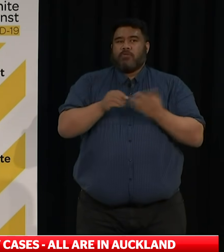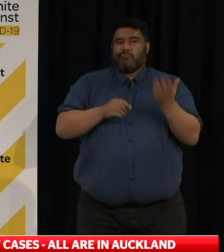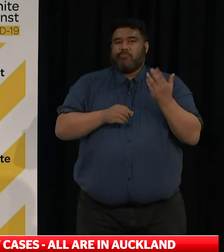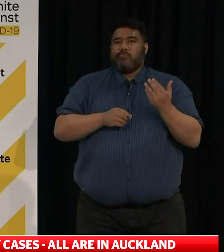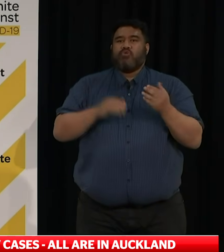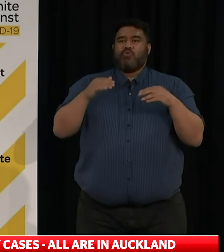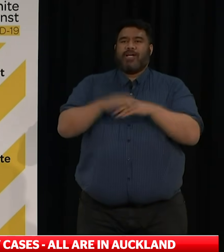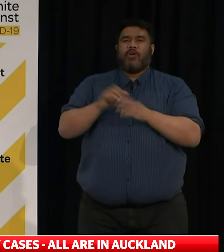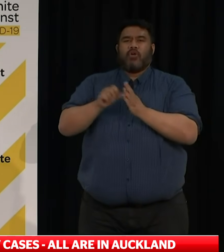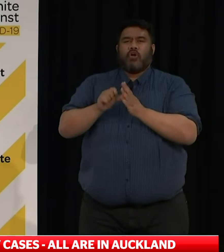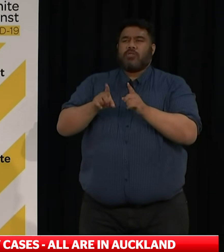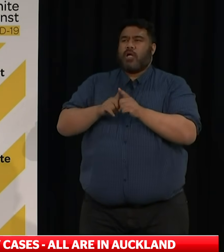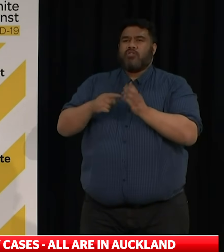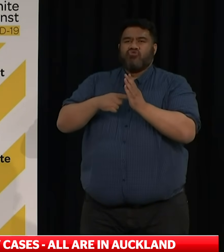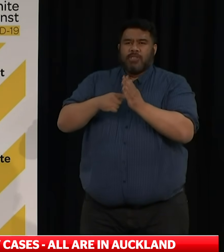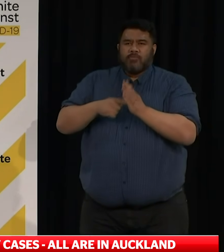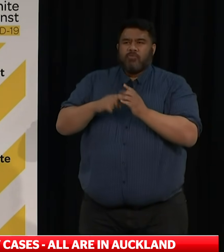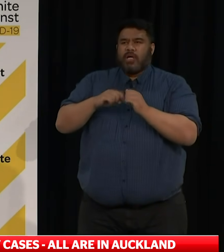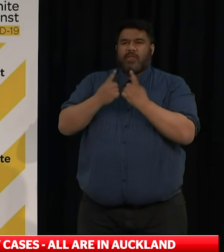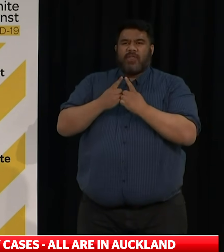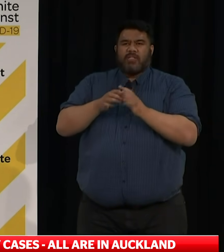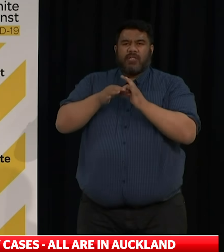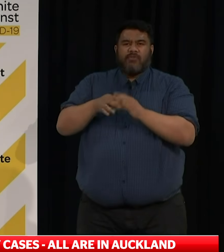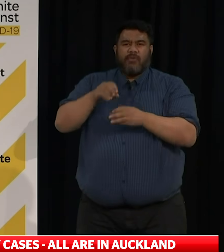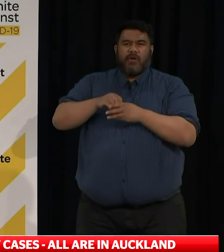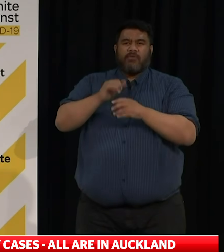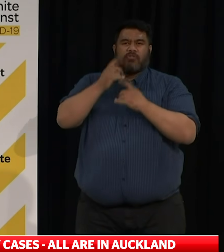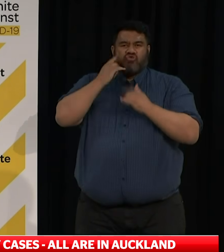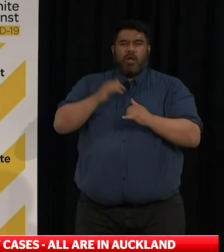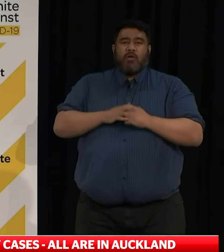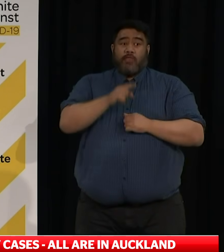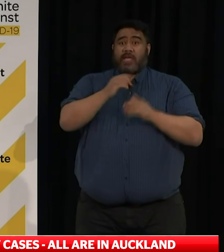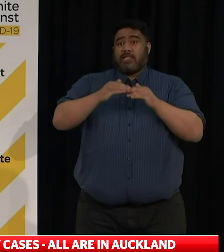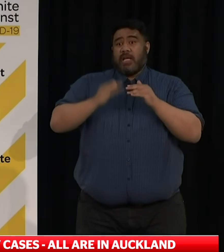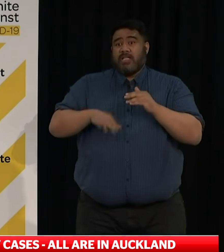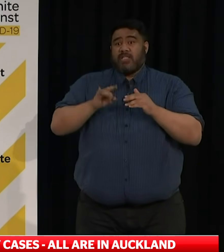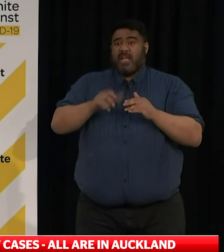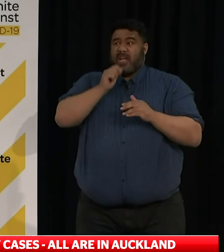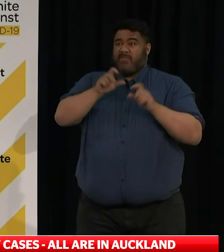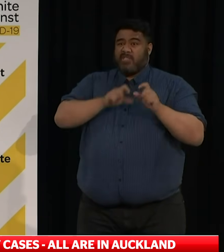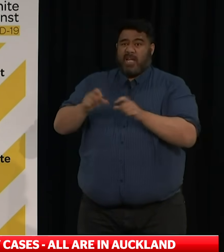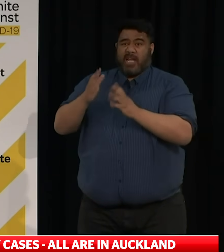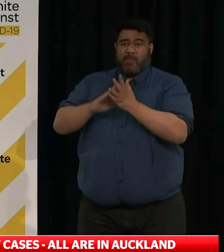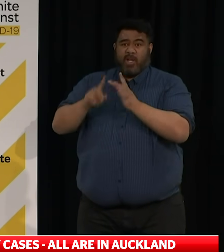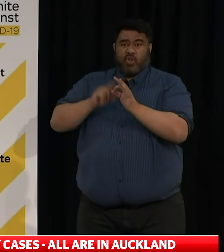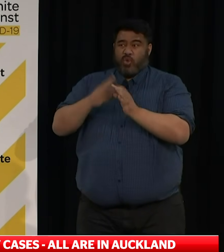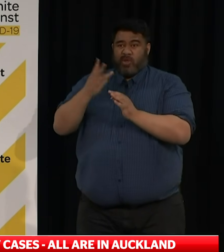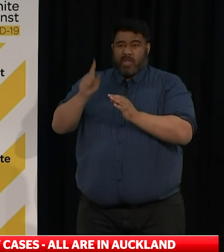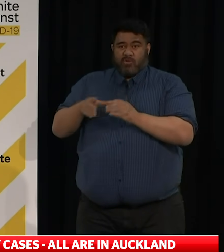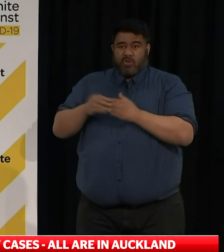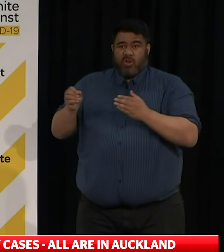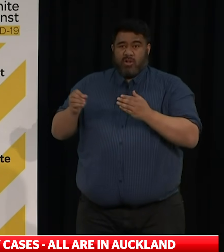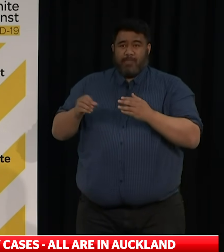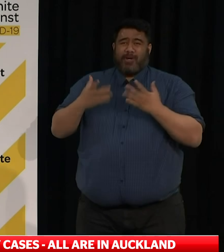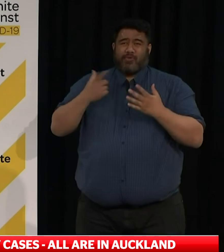other associated costs with the pilot. That is less than what they would pay if they were in MIQ because, of course, it is a less intensive service